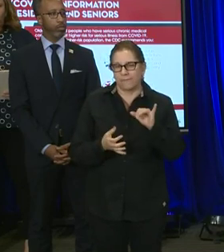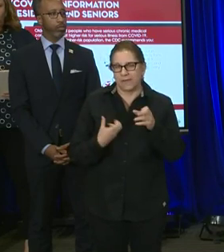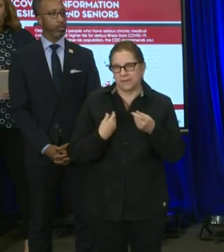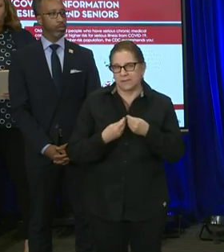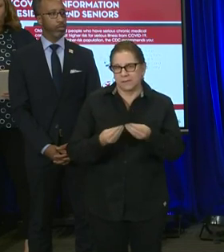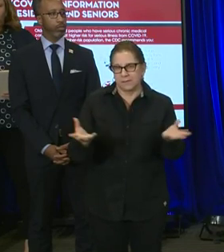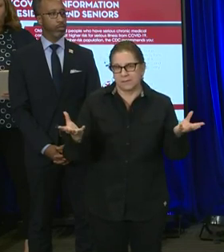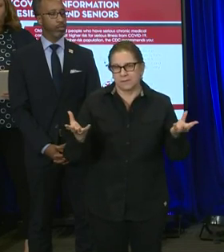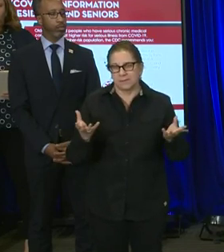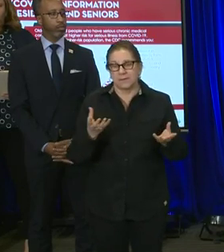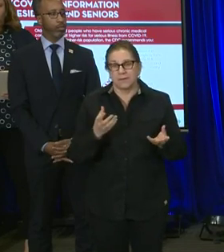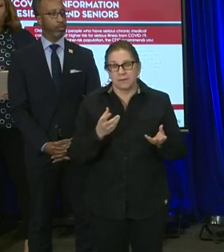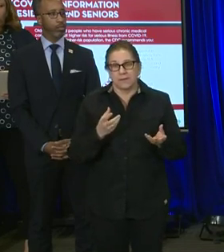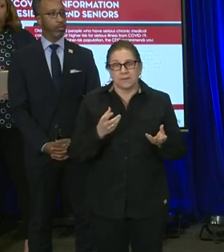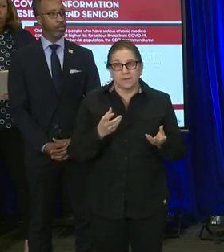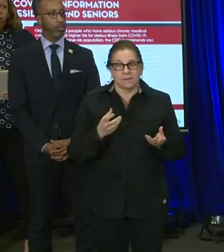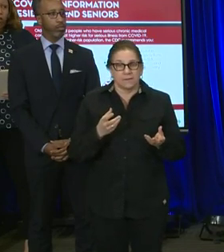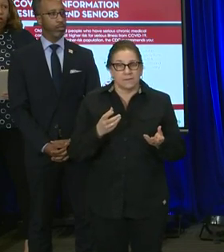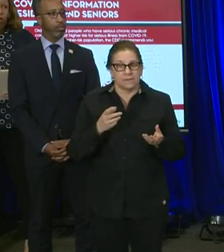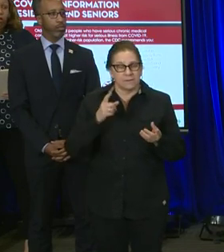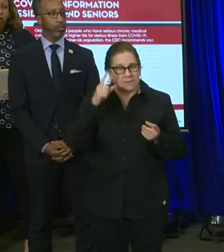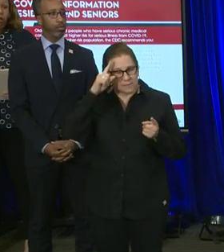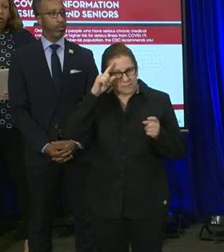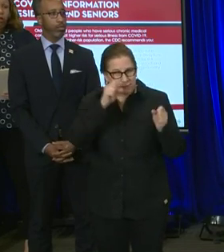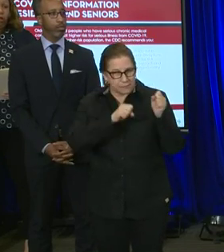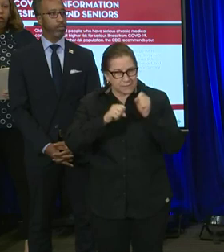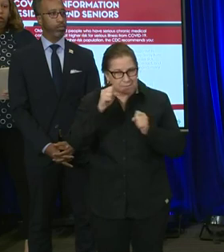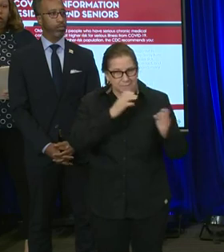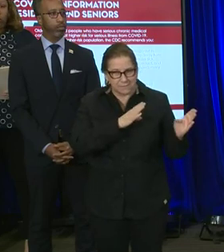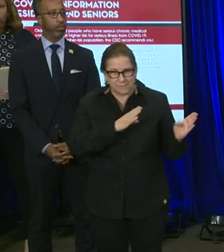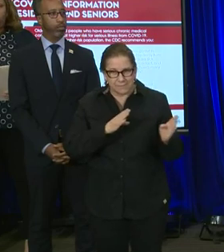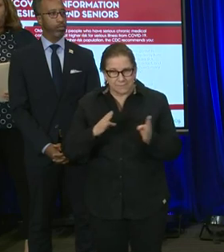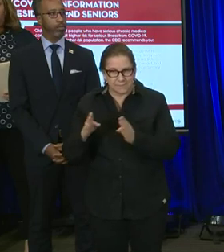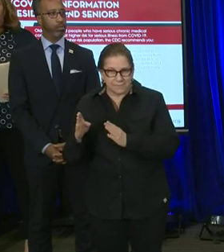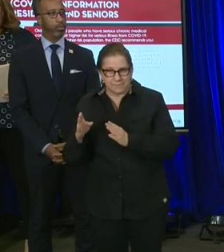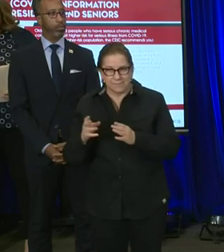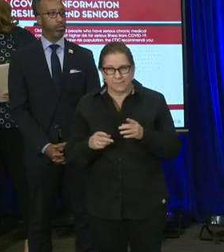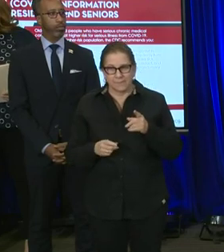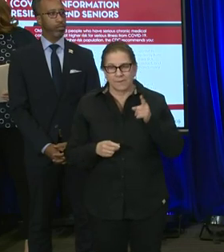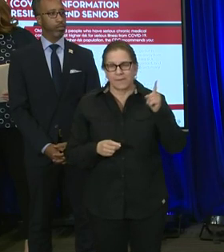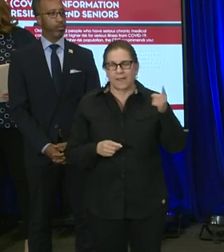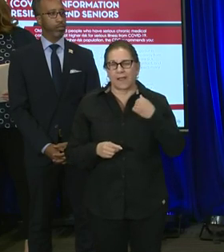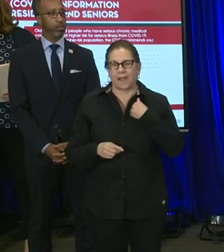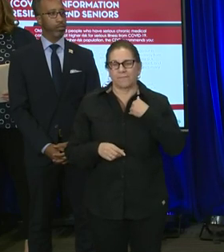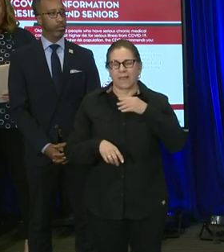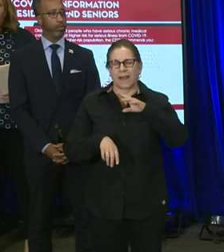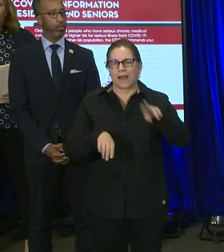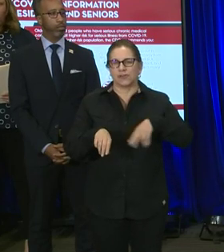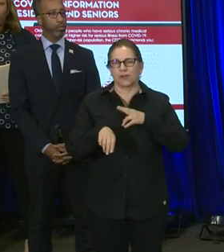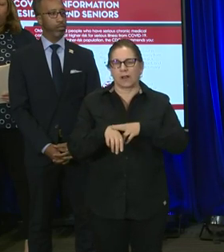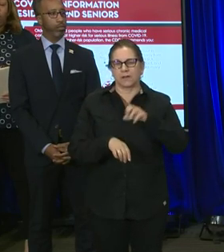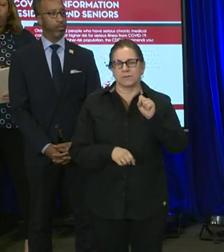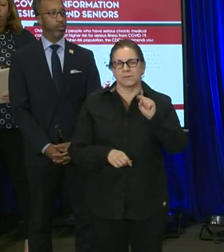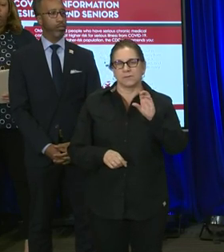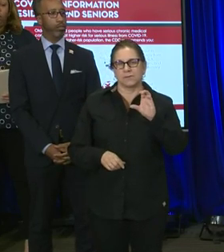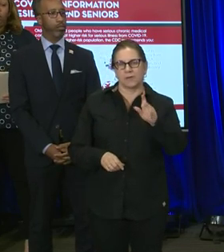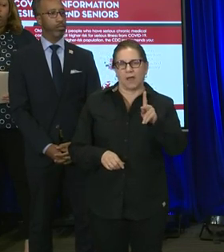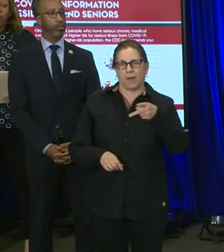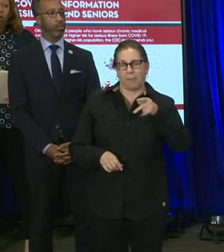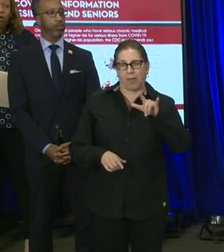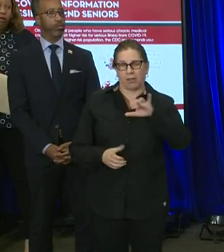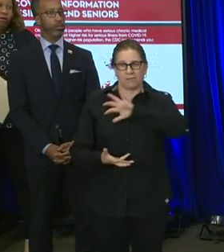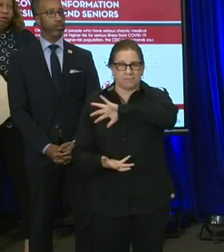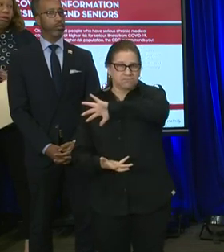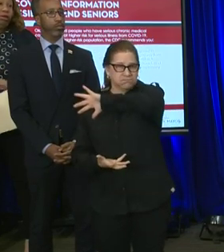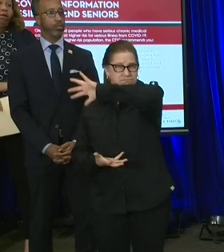to access the Strategic National Stockpile, which is a federal asset that is designed to help communities when there is a